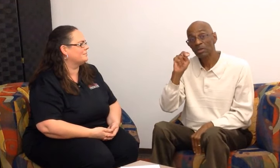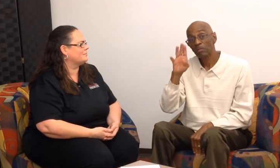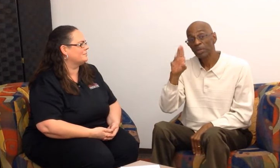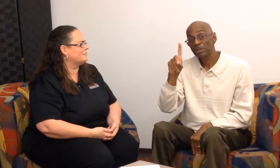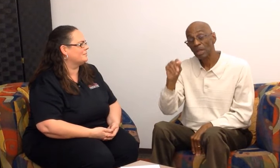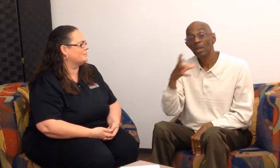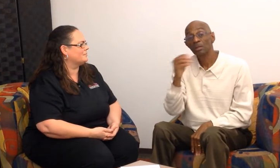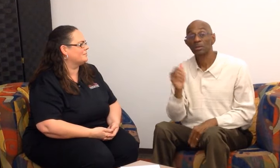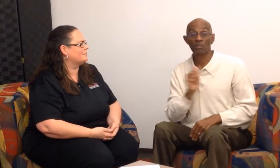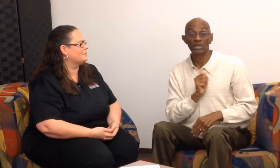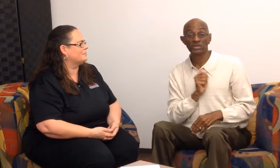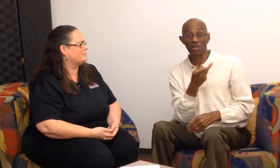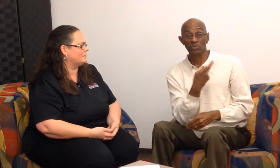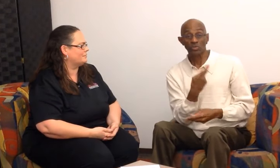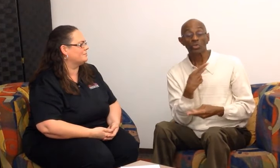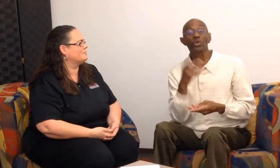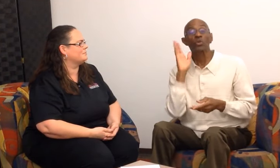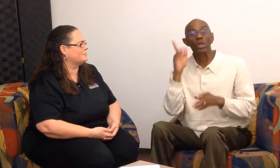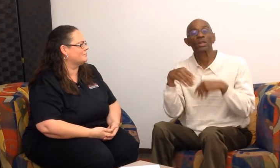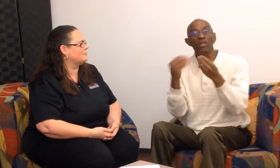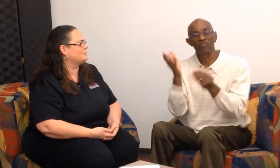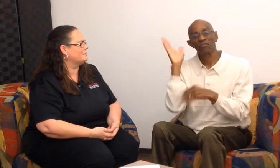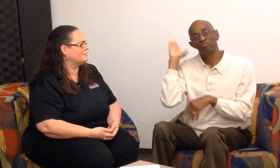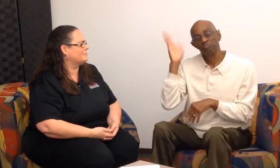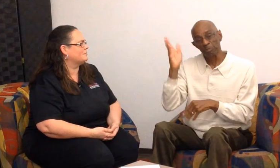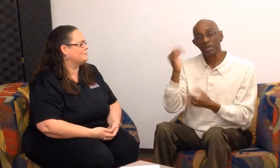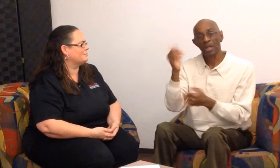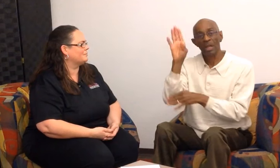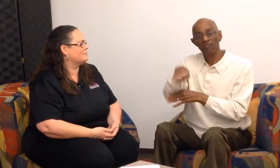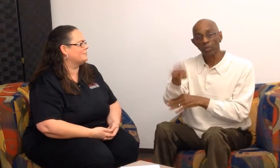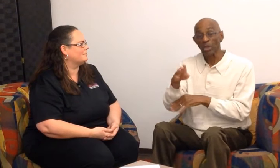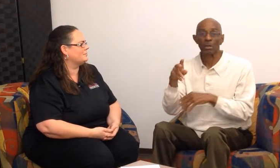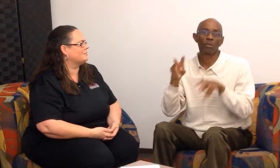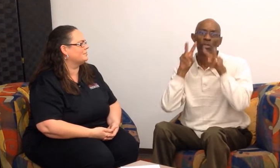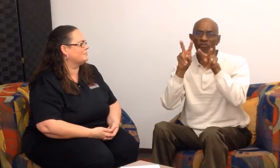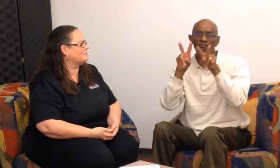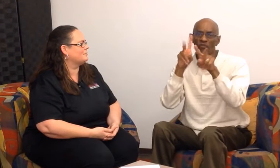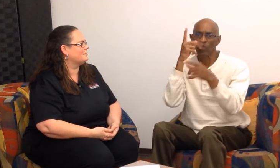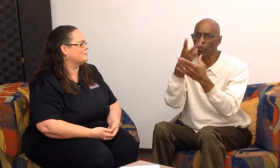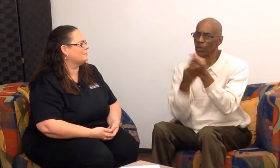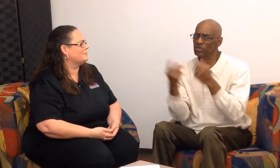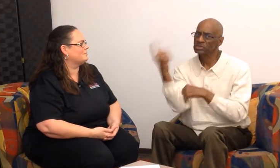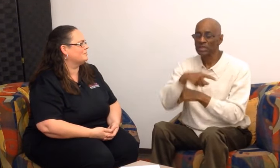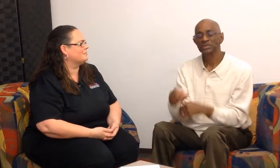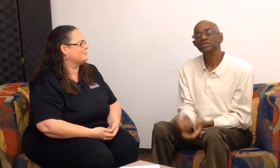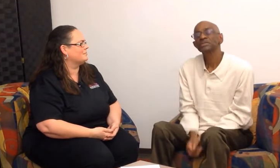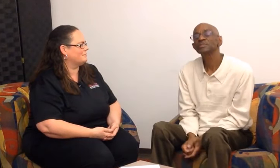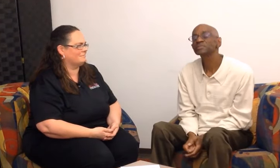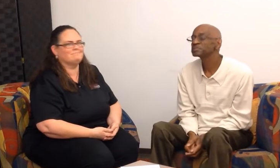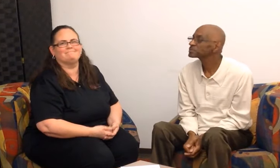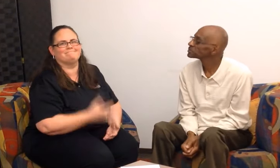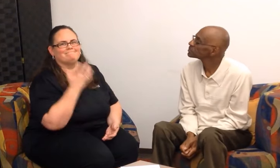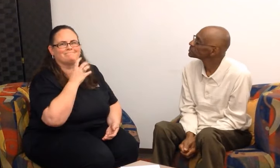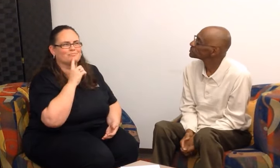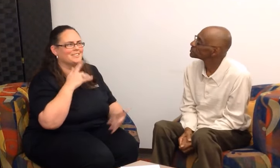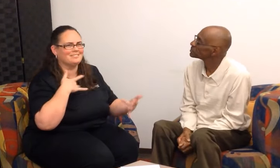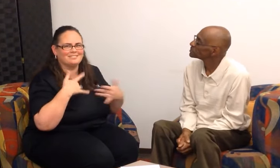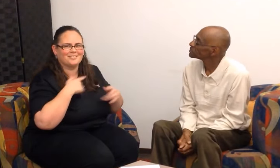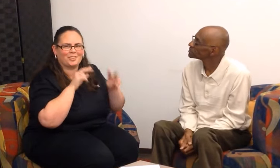afternoon, Tim Albert, the NBDA president, and myself, Al Kuthin, from Arizona, will co-present.